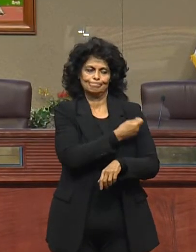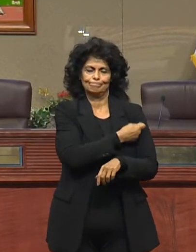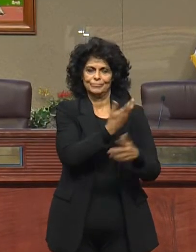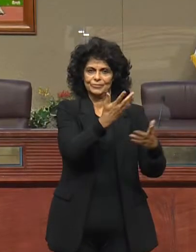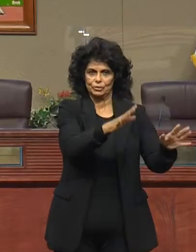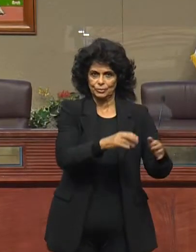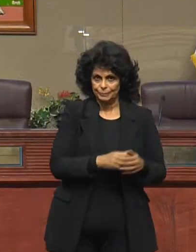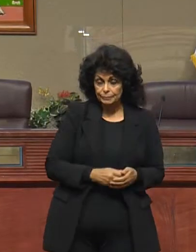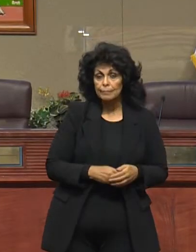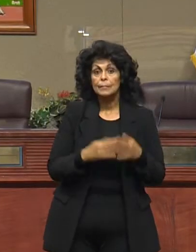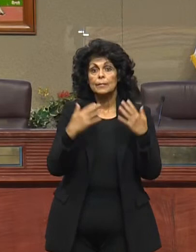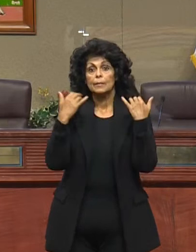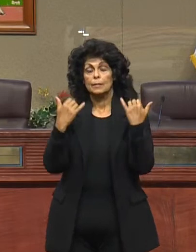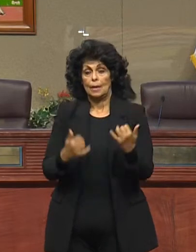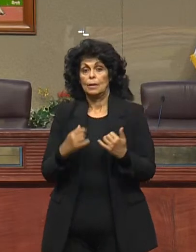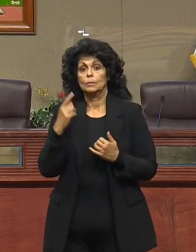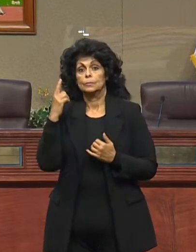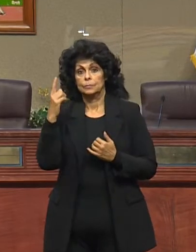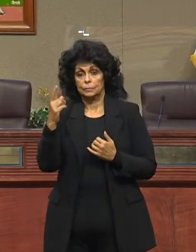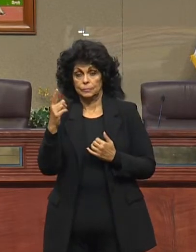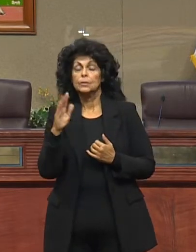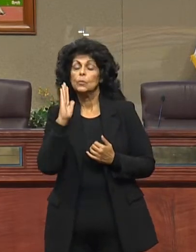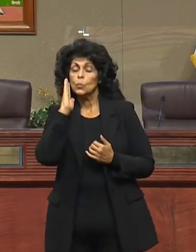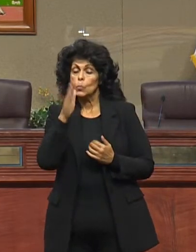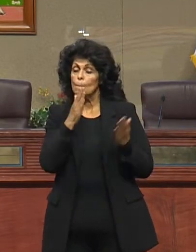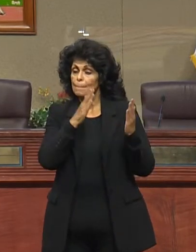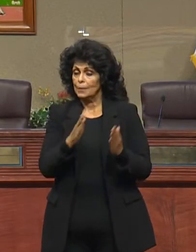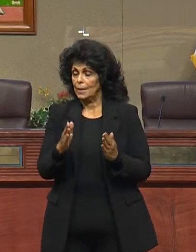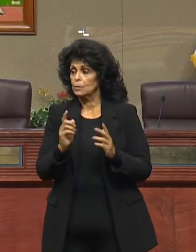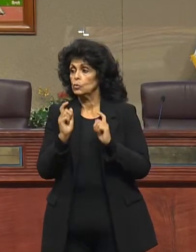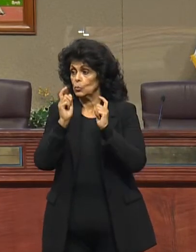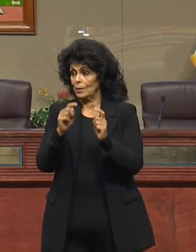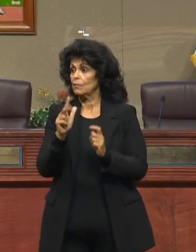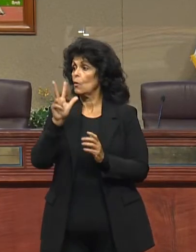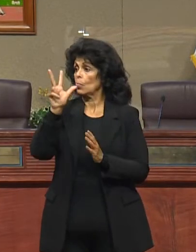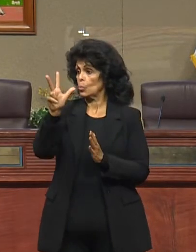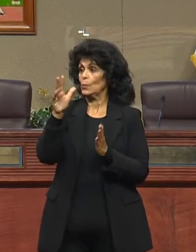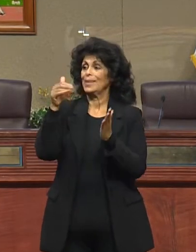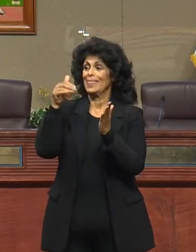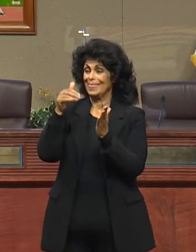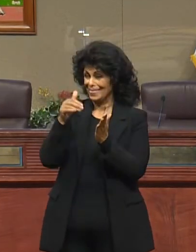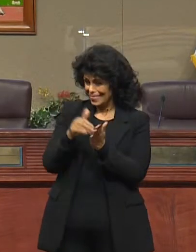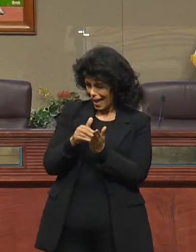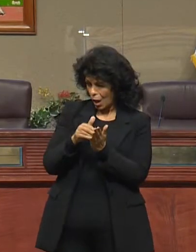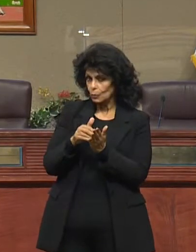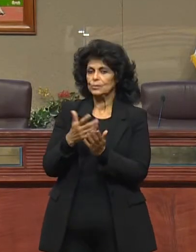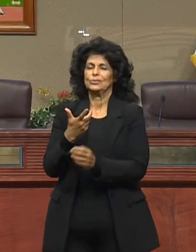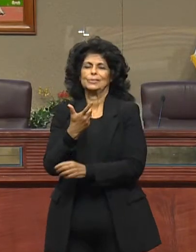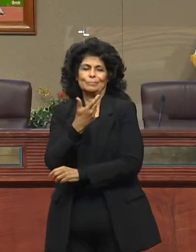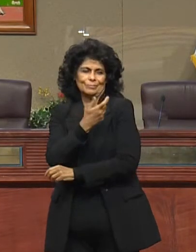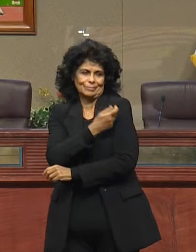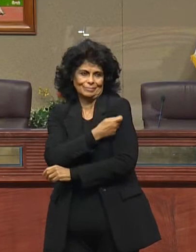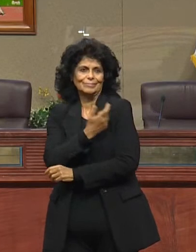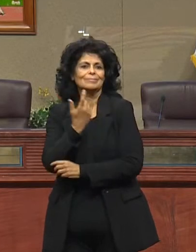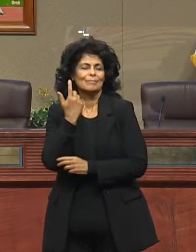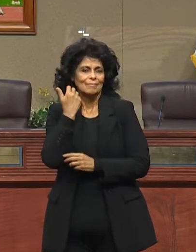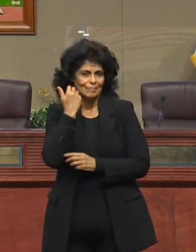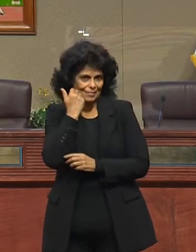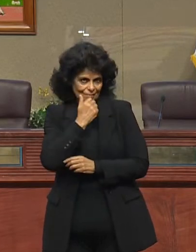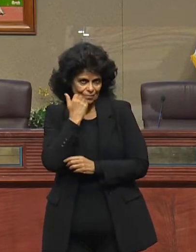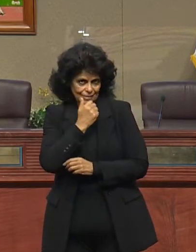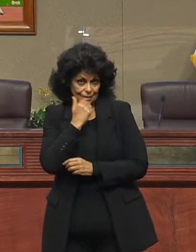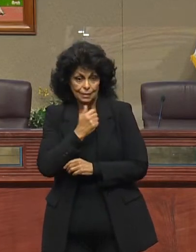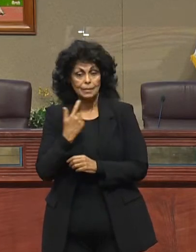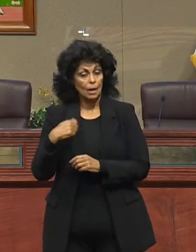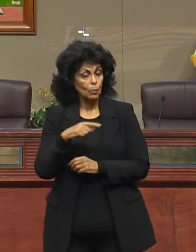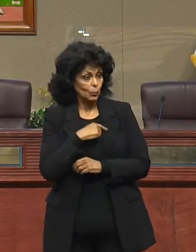to 3,000 doses per day. While we're excited about the distribution of